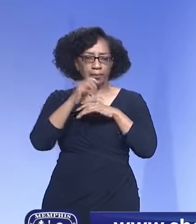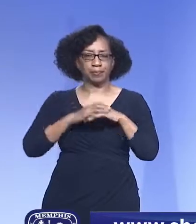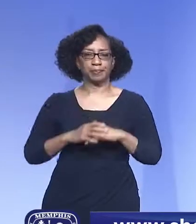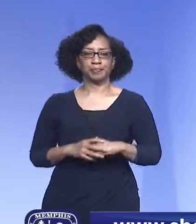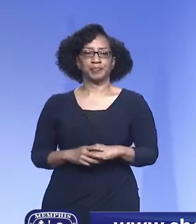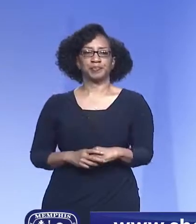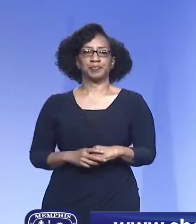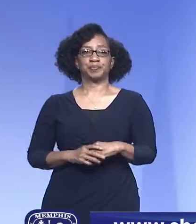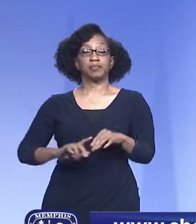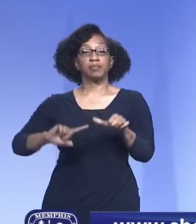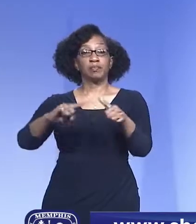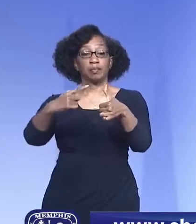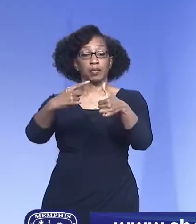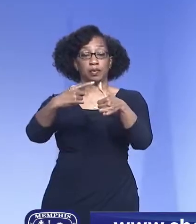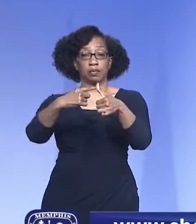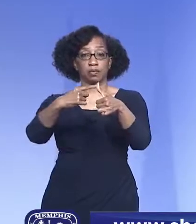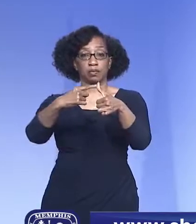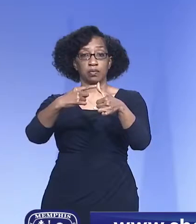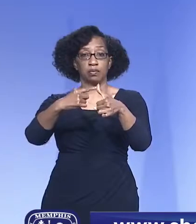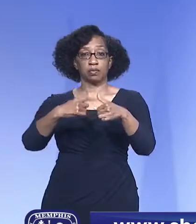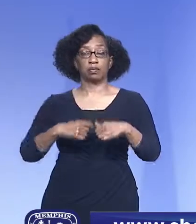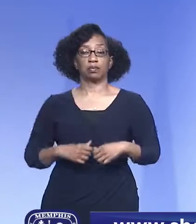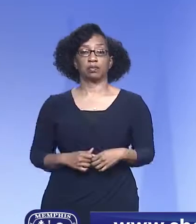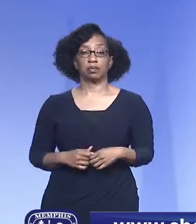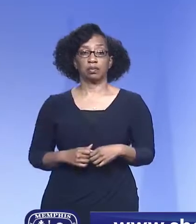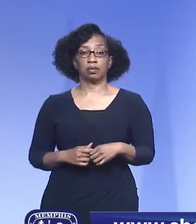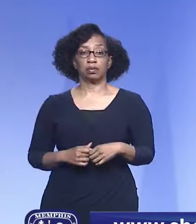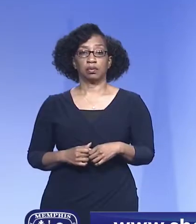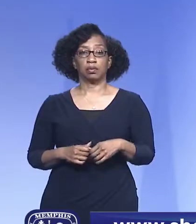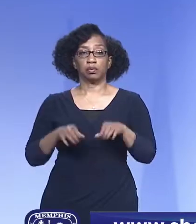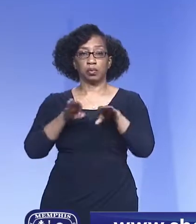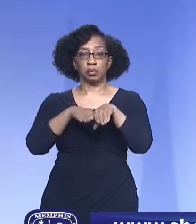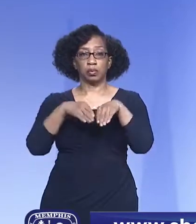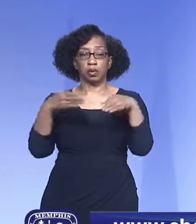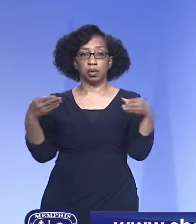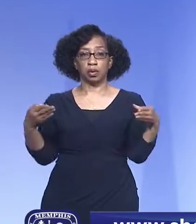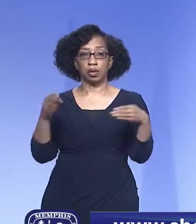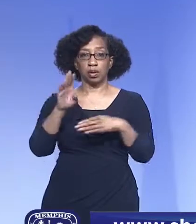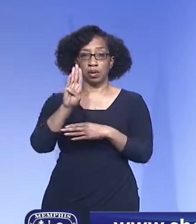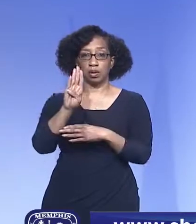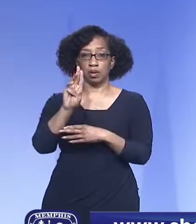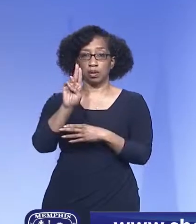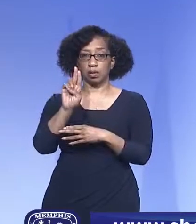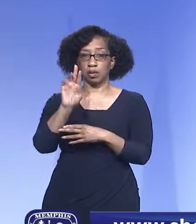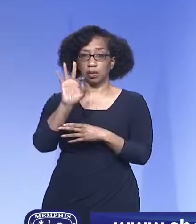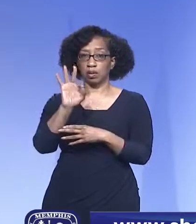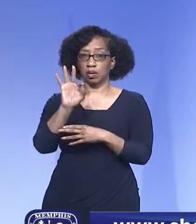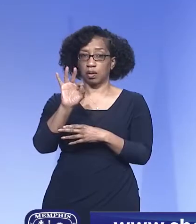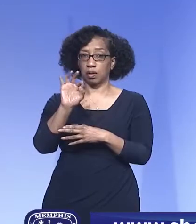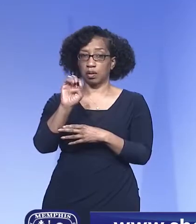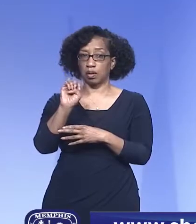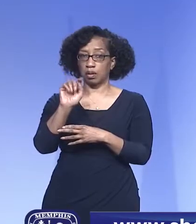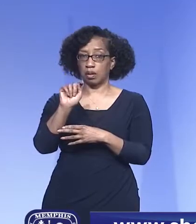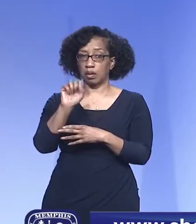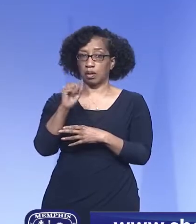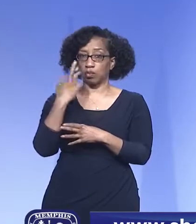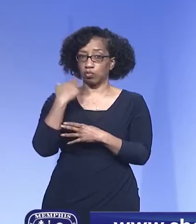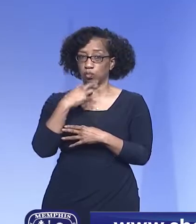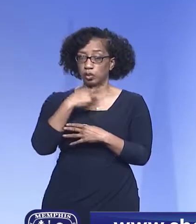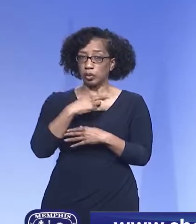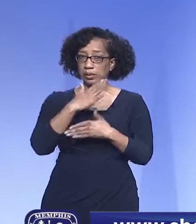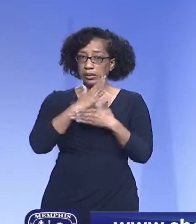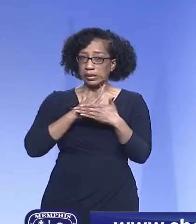directive. One is that we will be opening up buffets with some restrictions, such